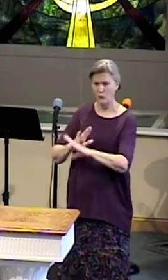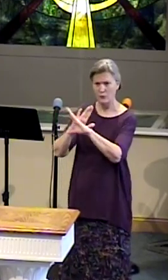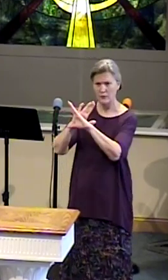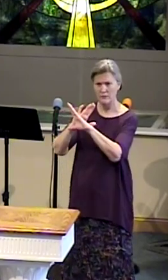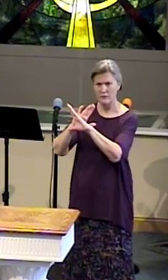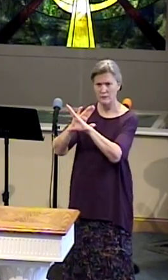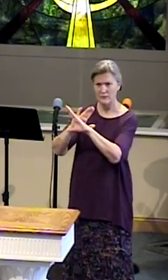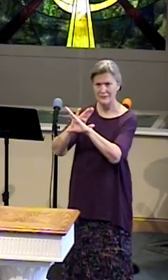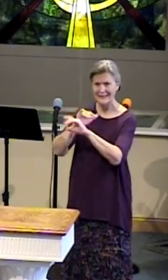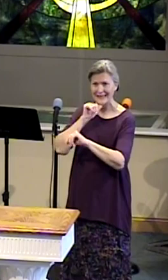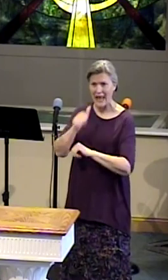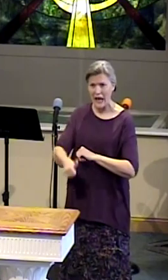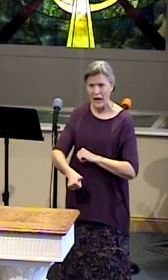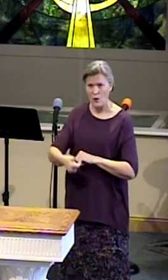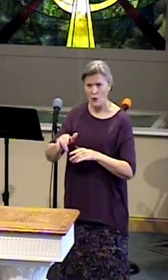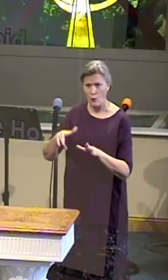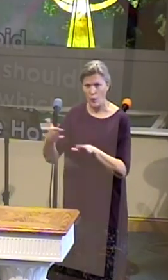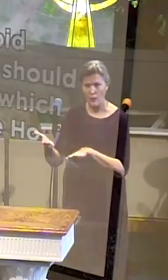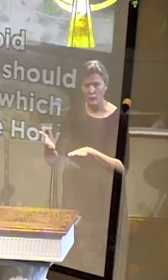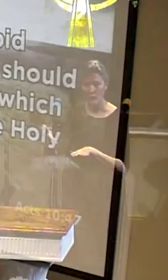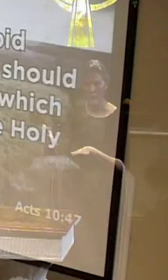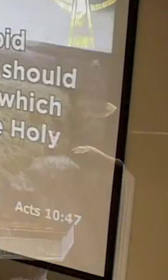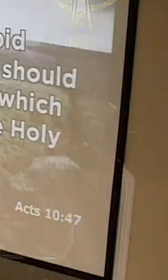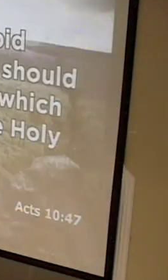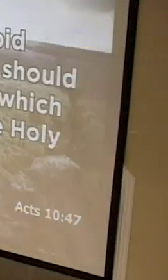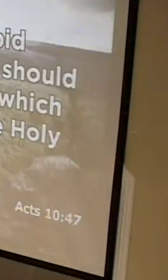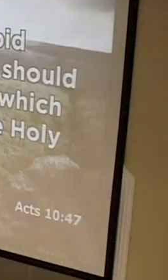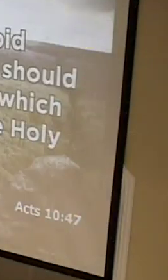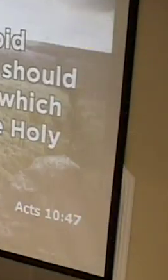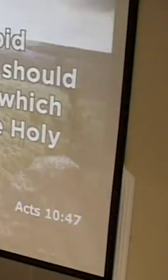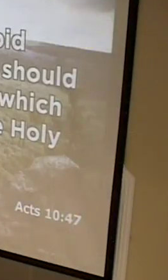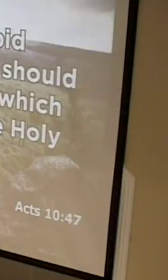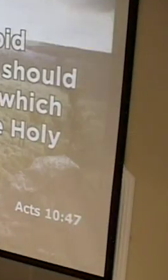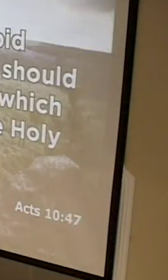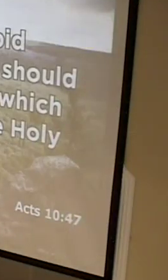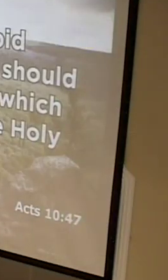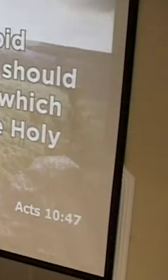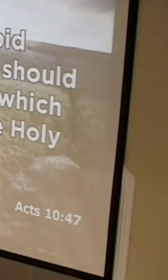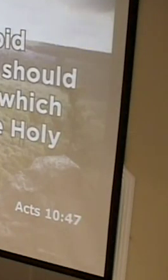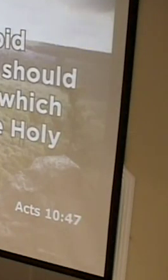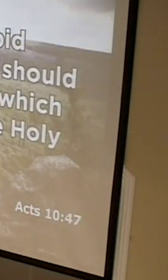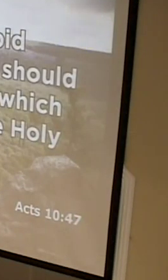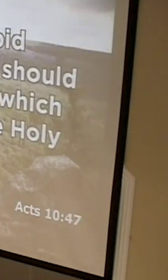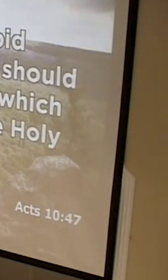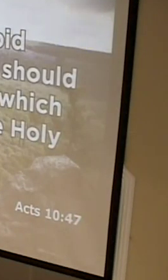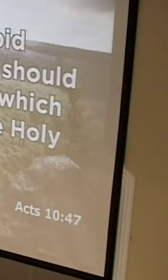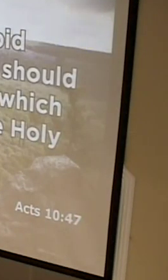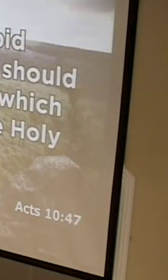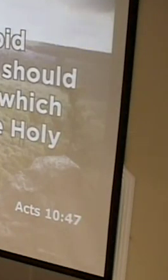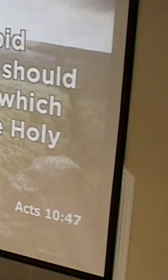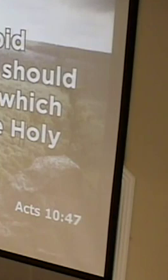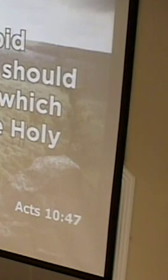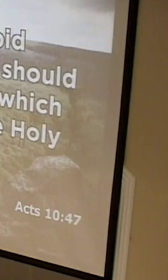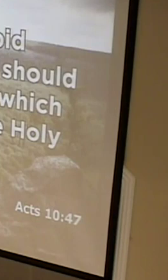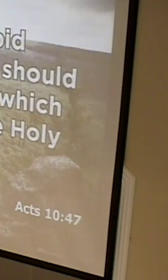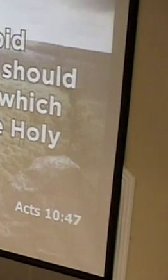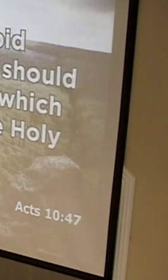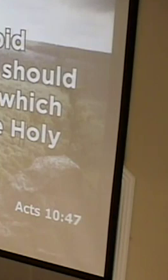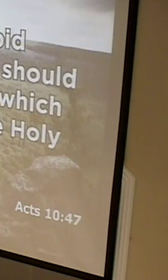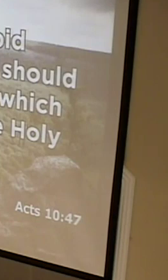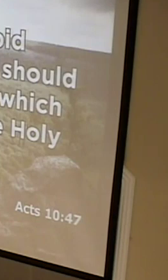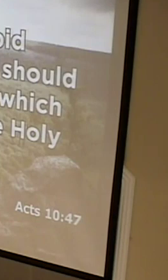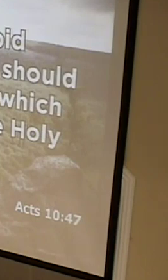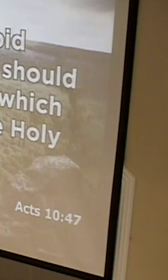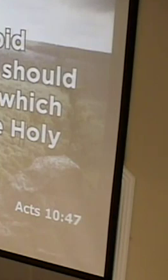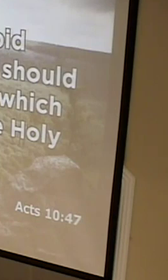water? They received the Holy Ghost, and Peter said, can any man forbid